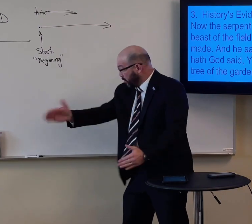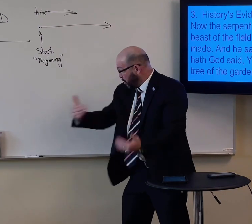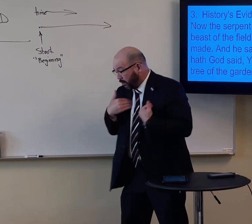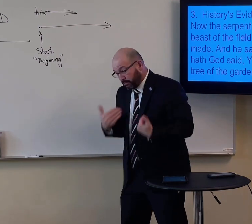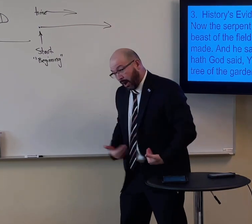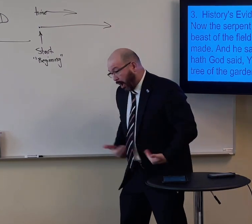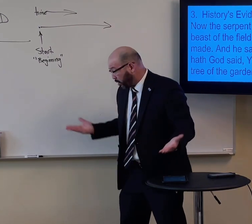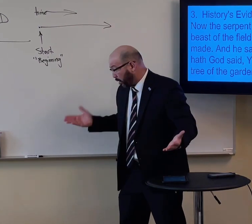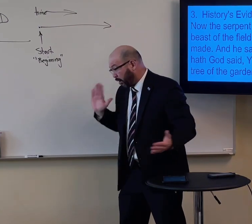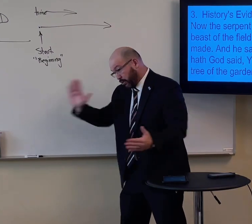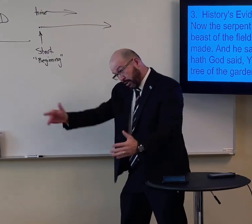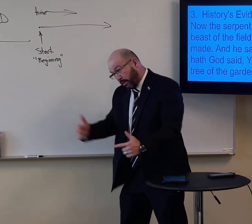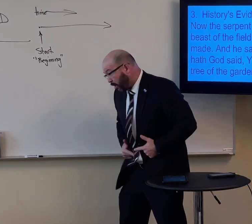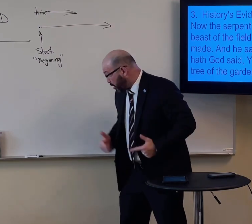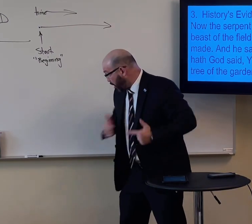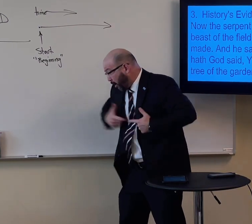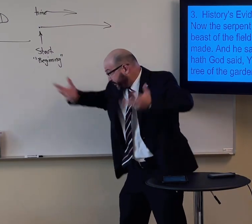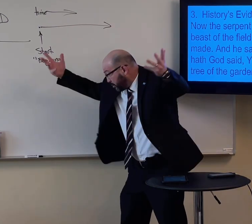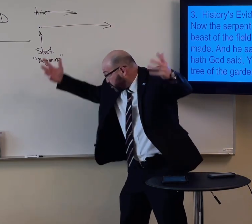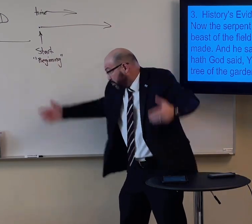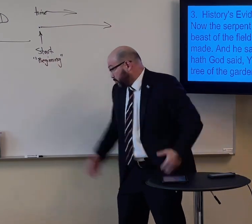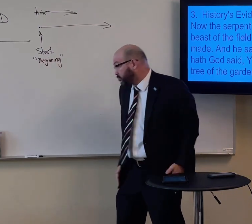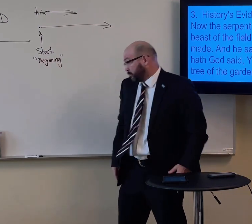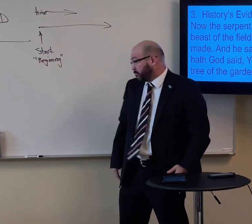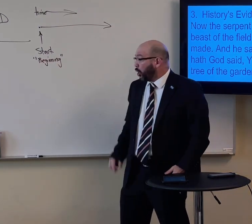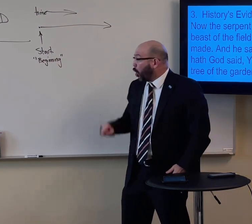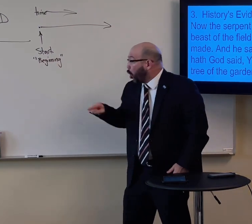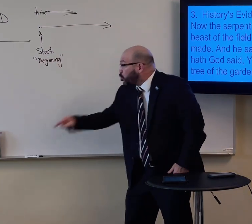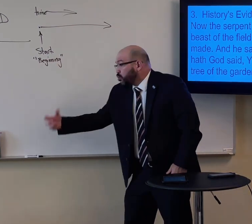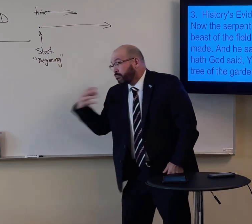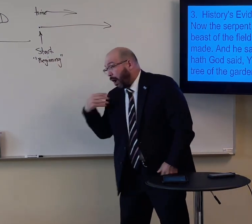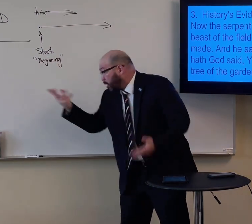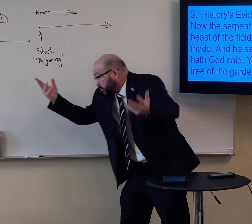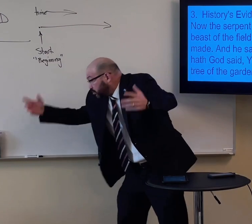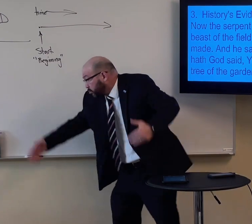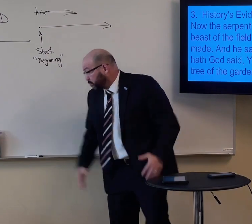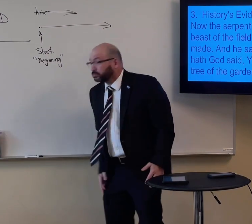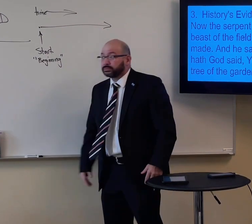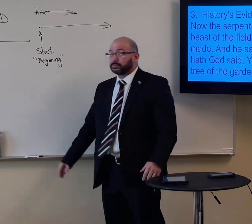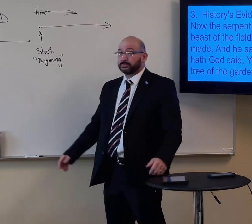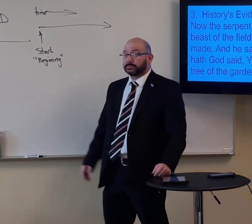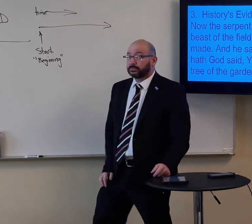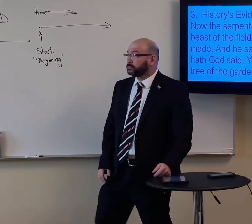It's fine. It's your body. It's your life. You, you're the boss, right?